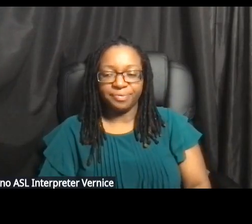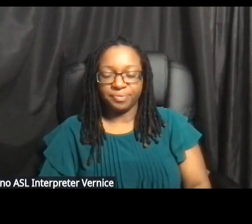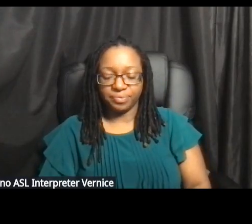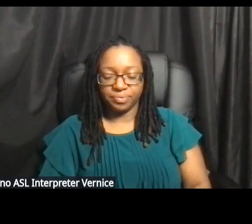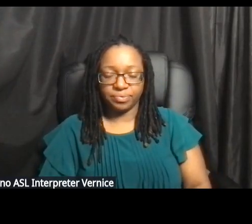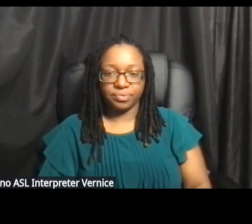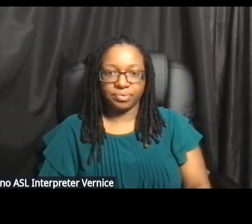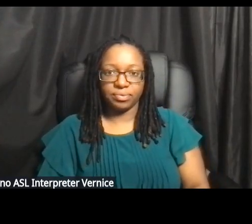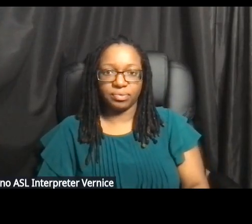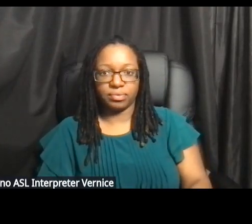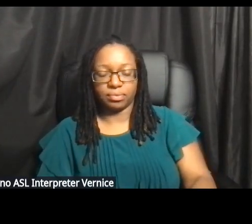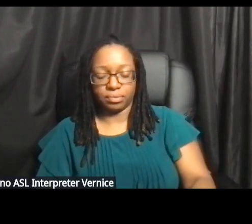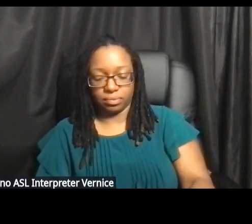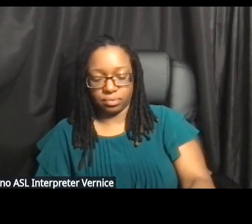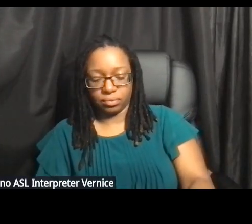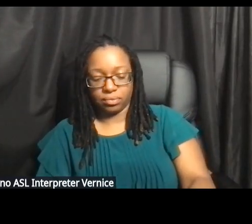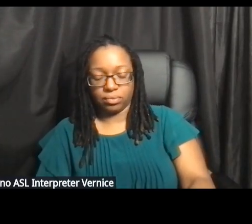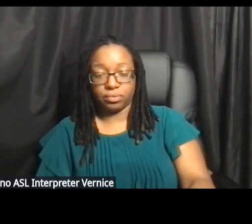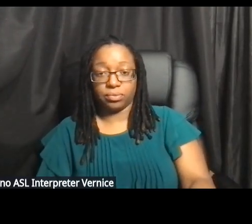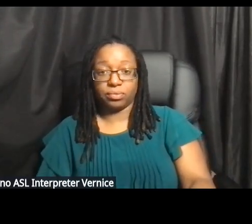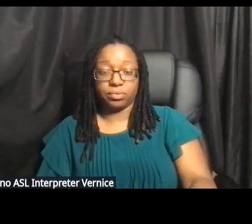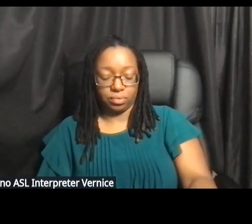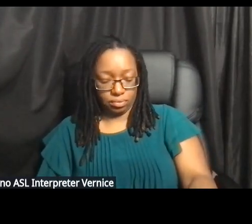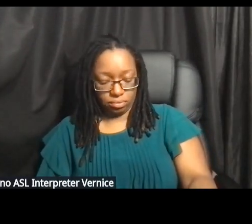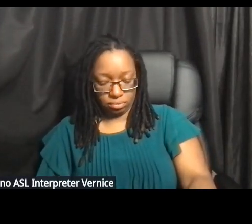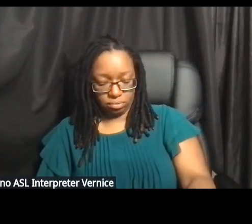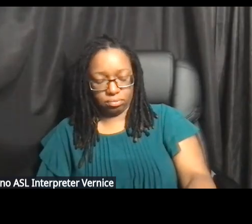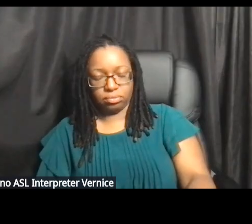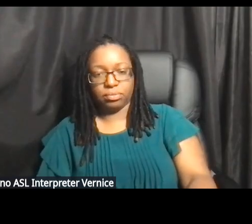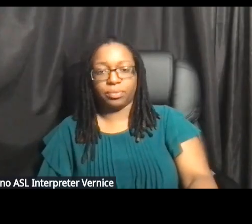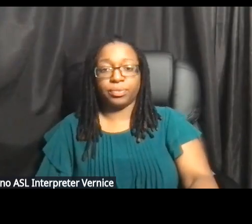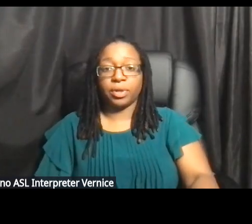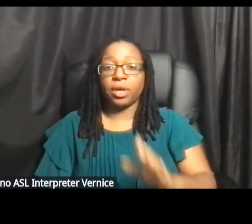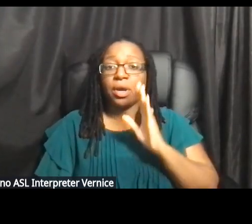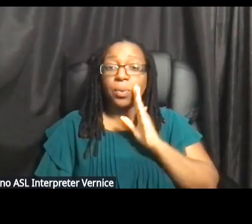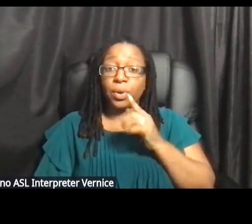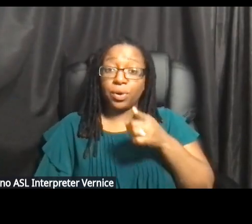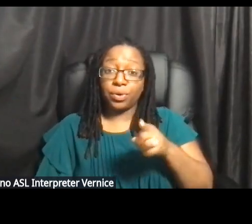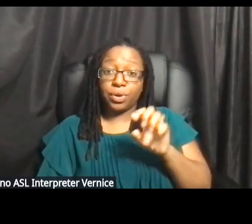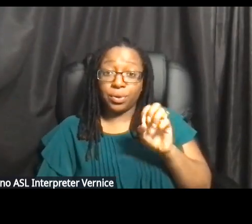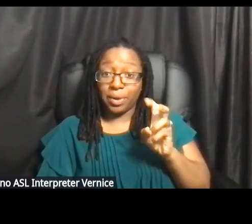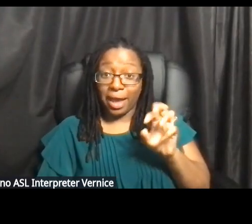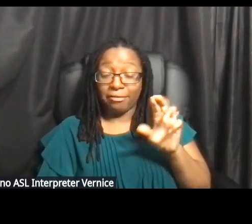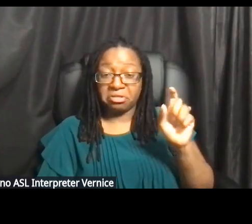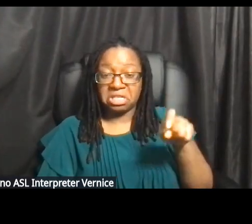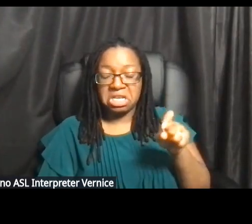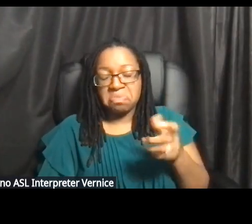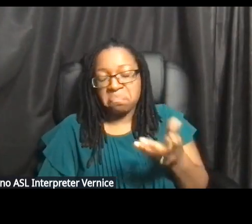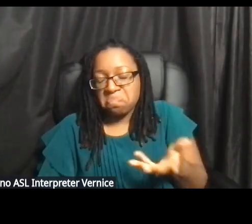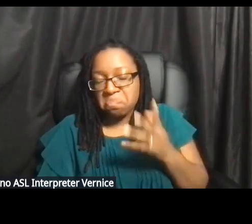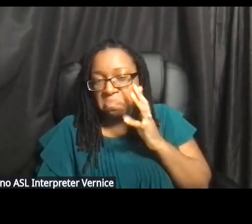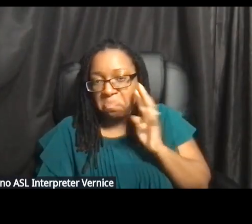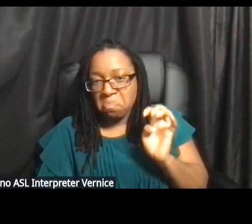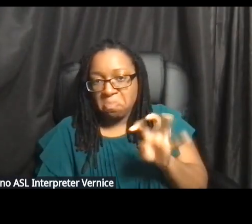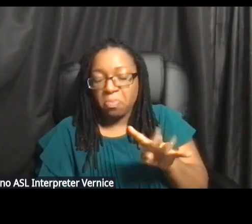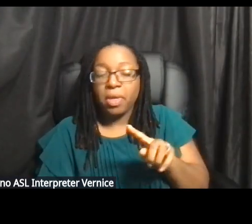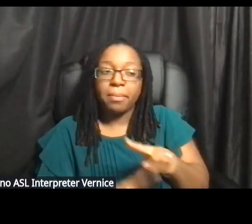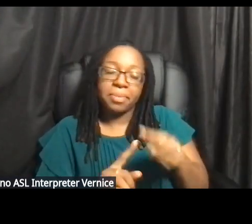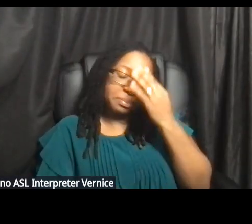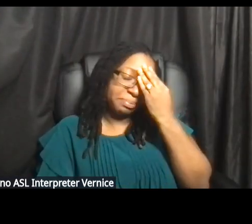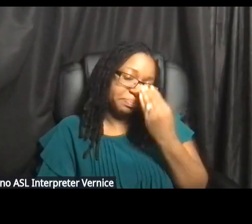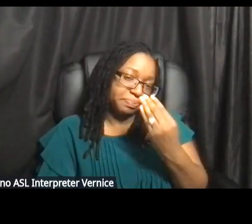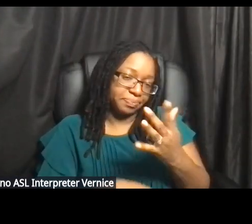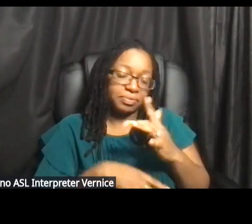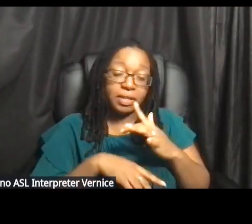I don't know that you're ever going to need this. You may not ever need this. I just want you to know that it is available to you. We talked